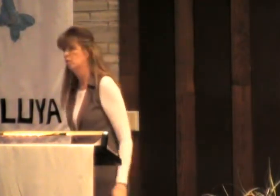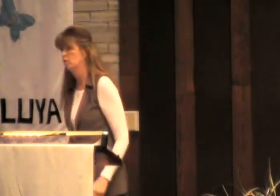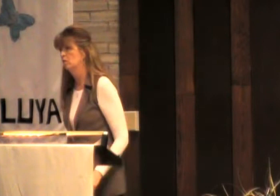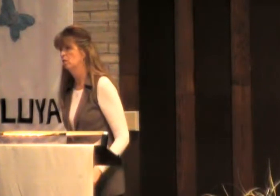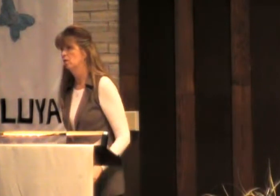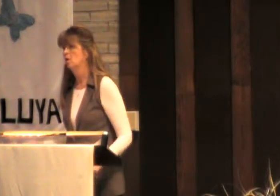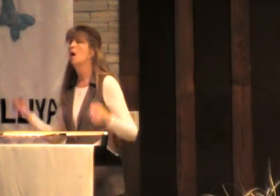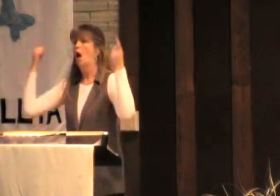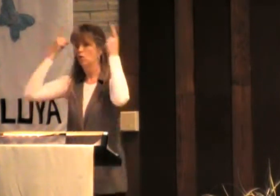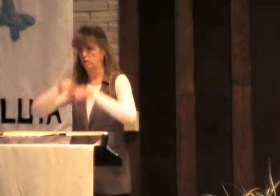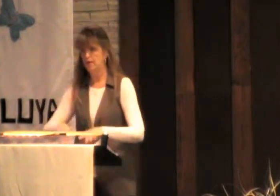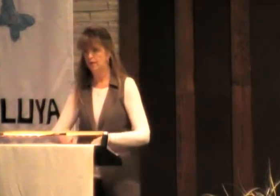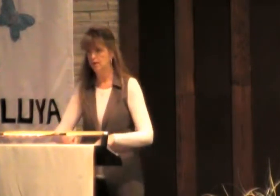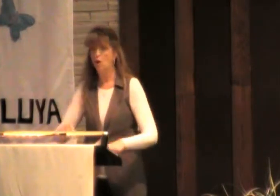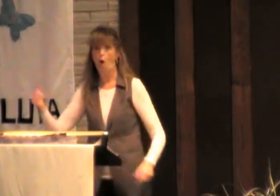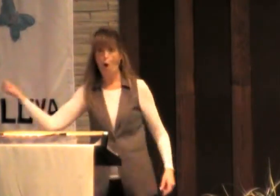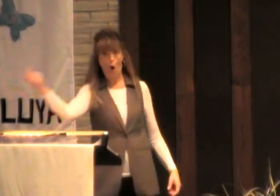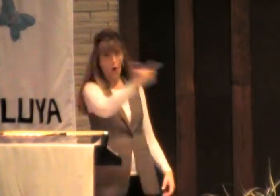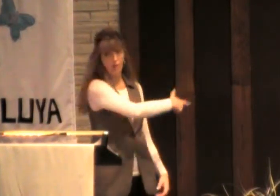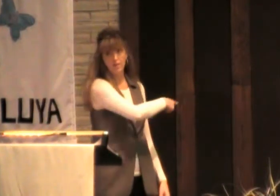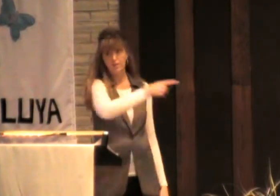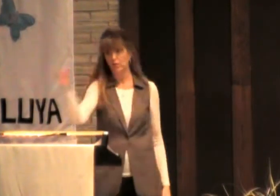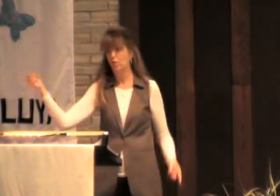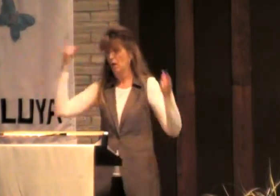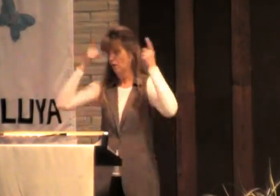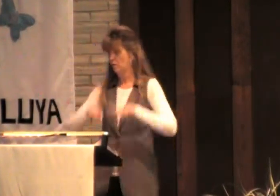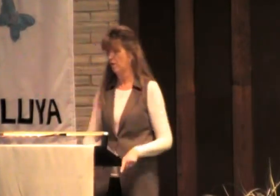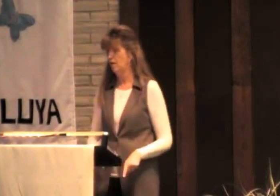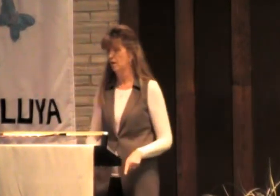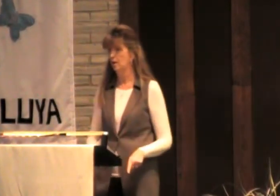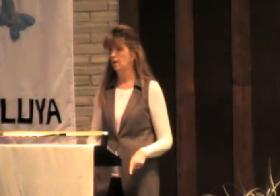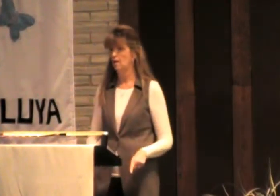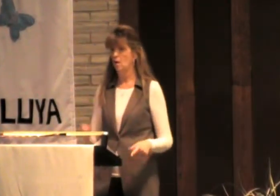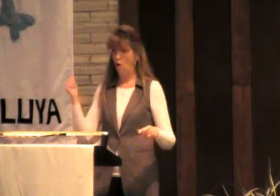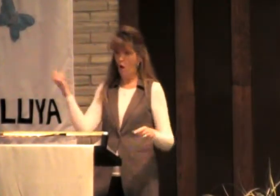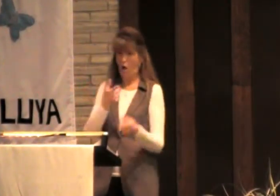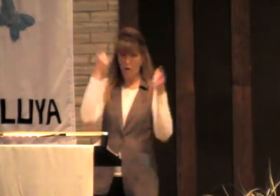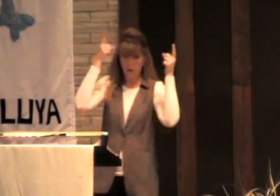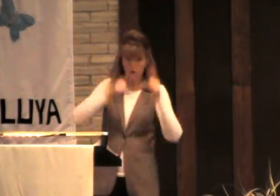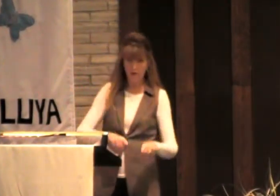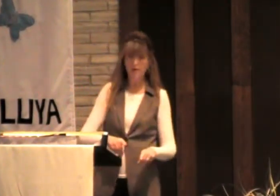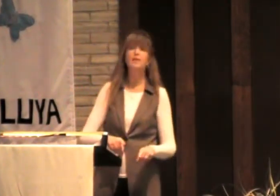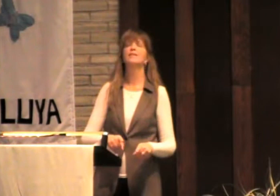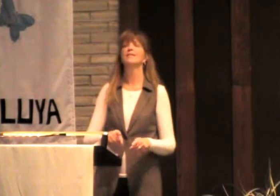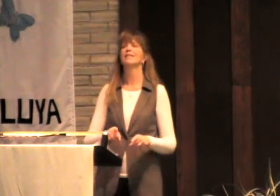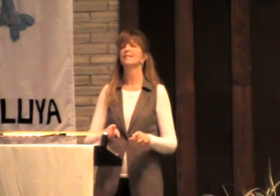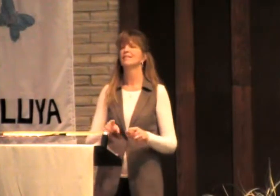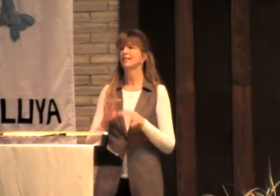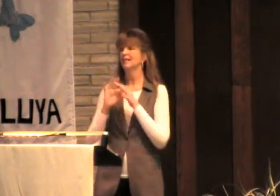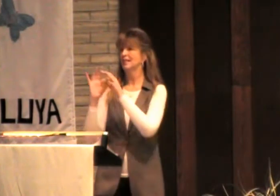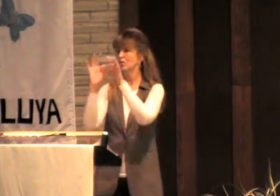Paul said, I'm begging you to agree, all of you to agree.